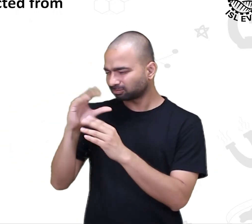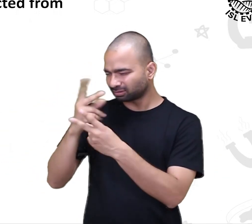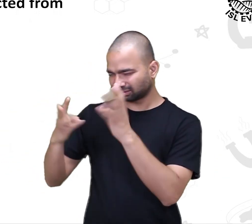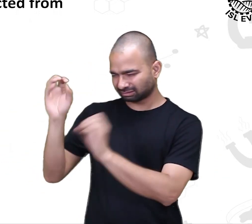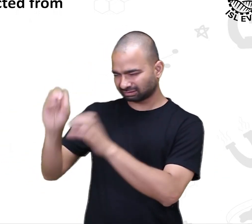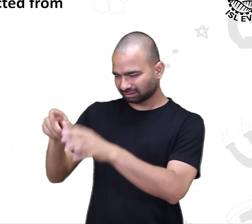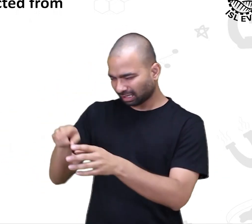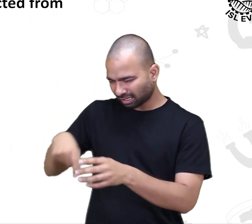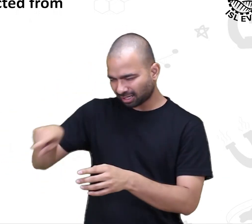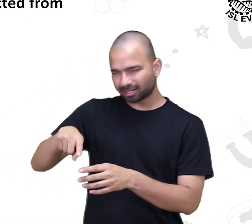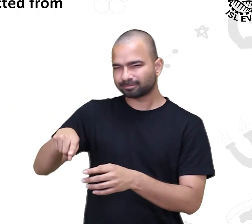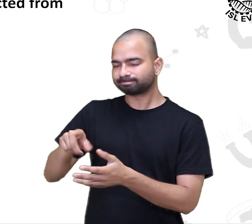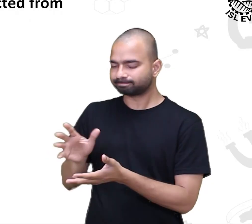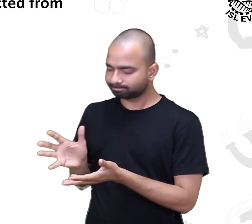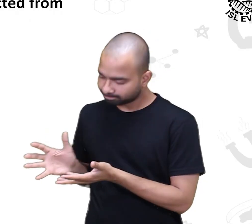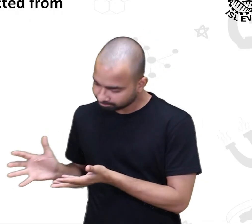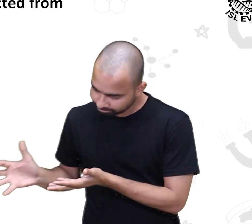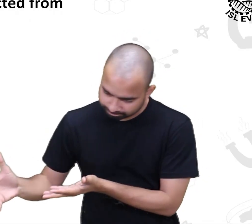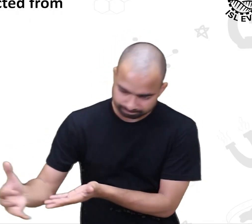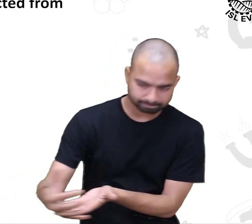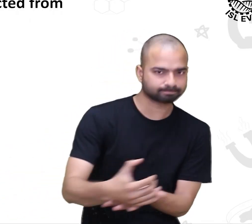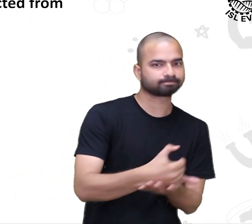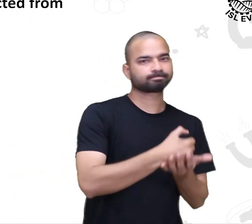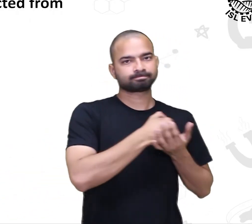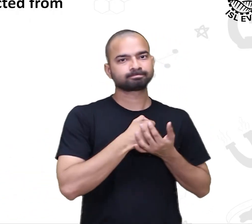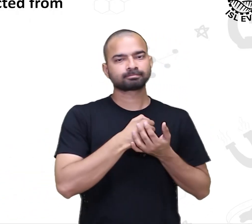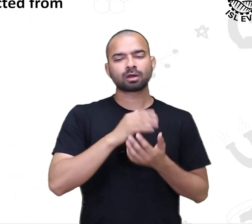is collected from sewer is called.